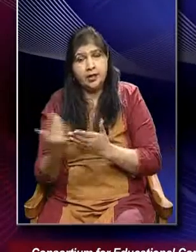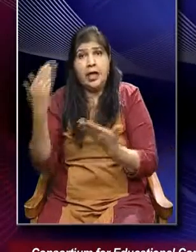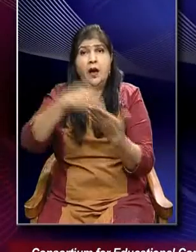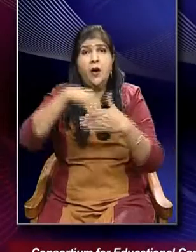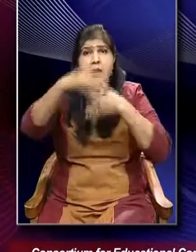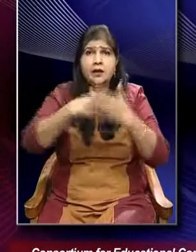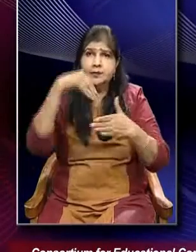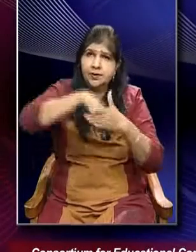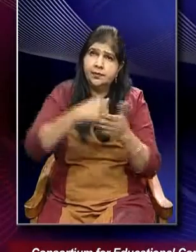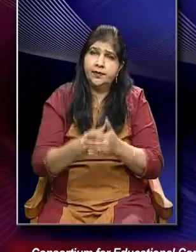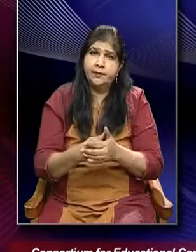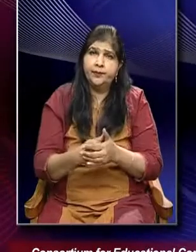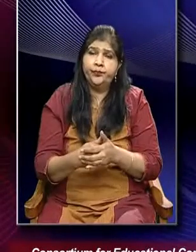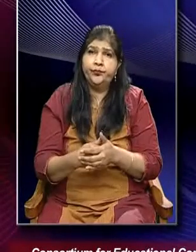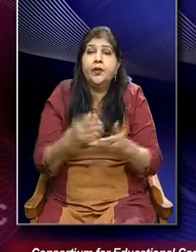outcome was